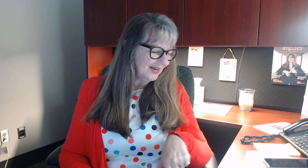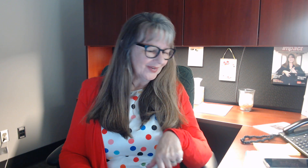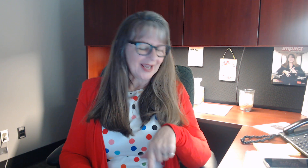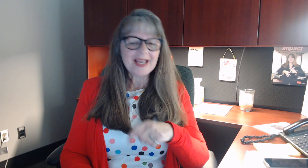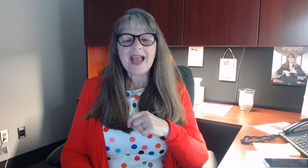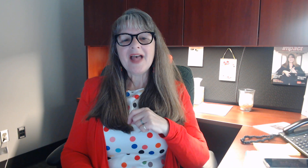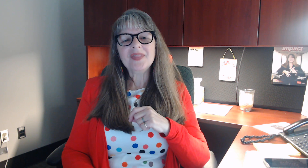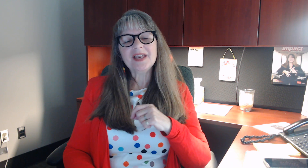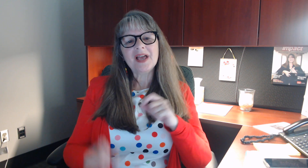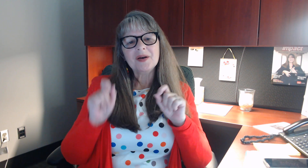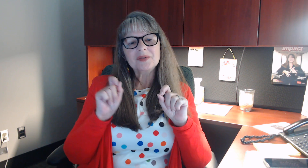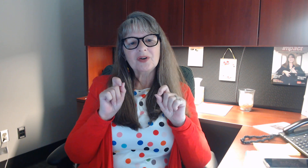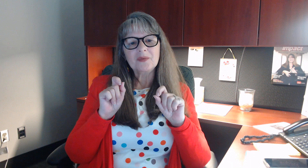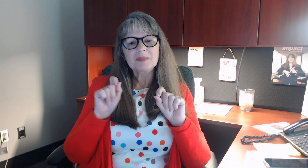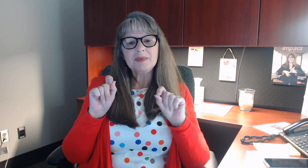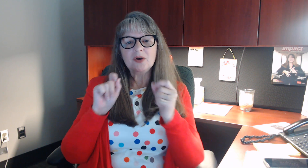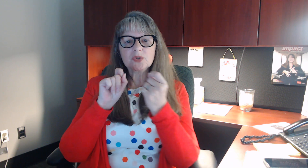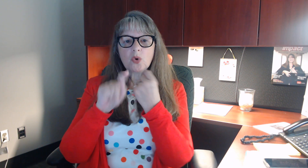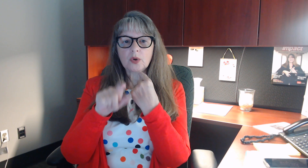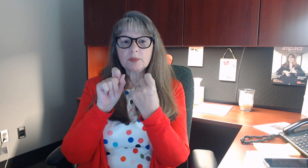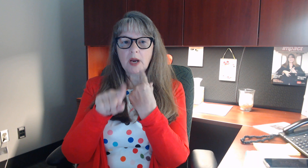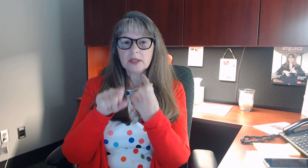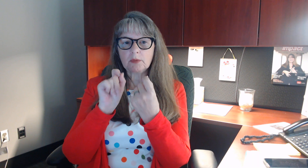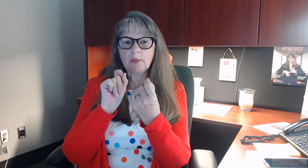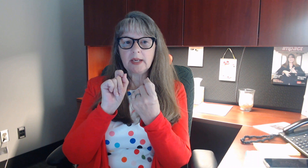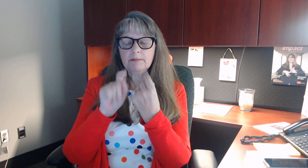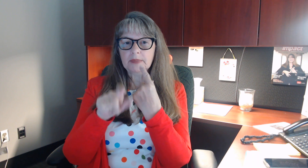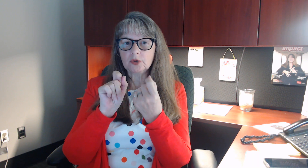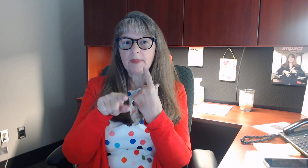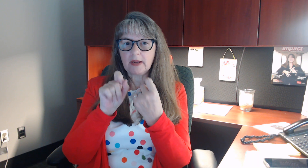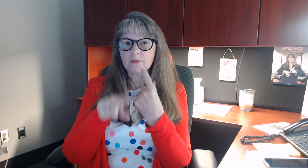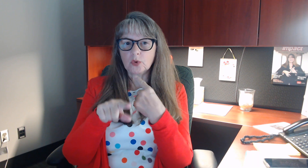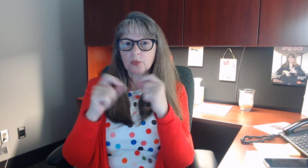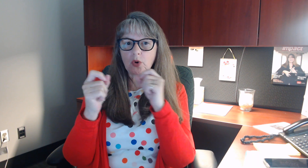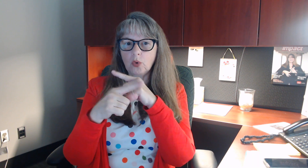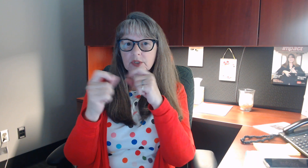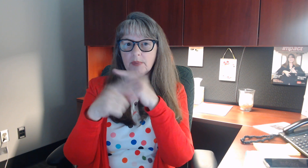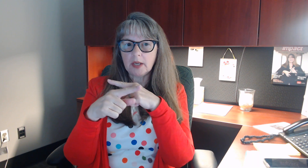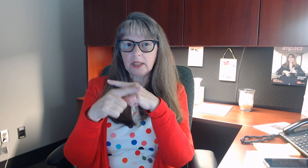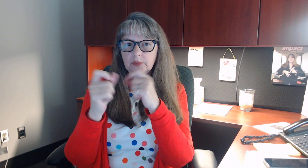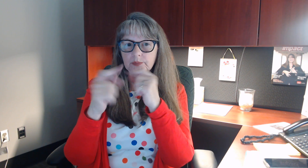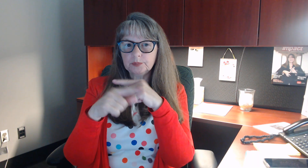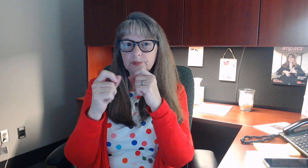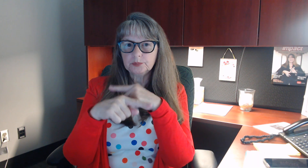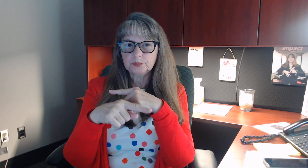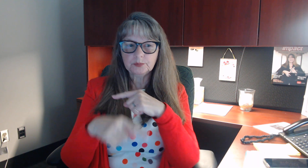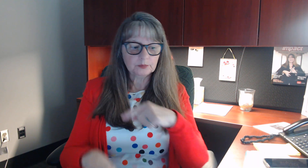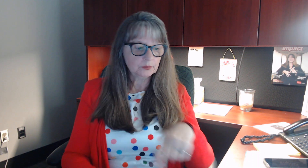Okay, and then start out with baby O's. Correspond. It's like we're writing letters back and forth. We're corresponding.